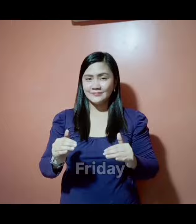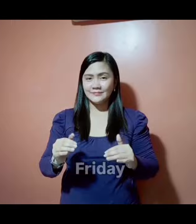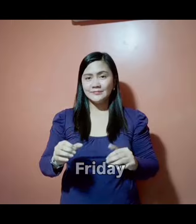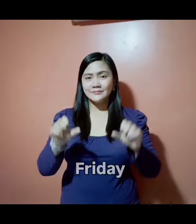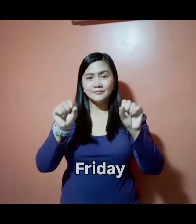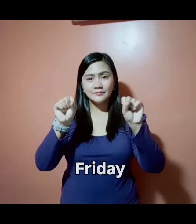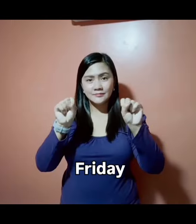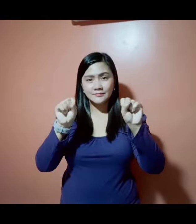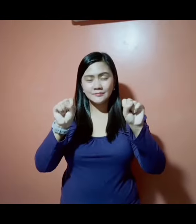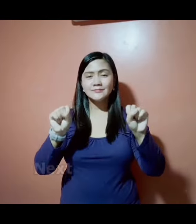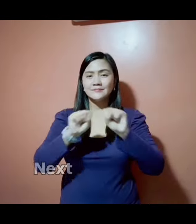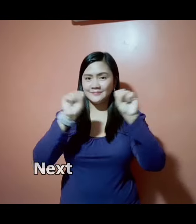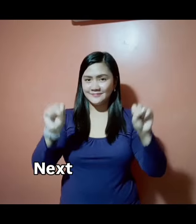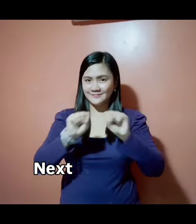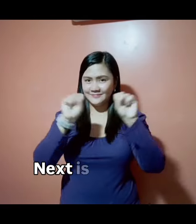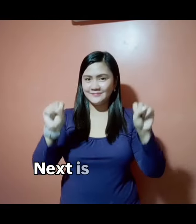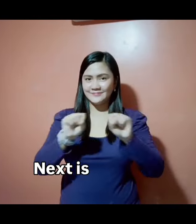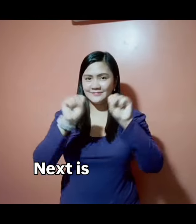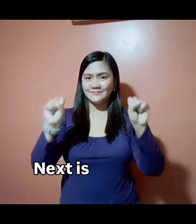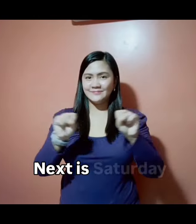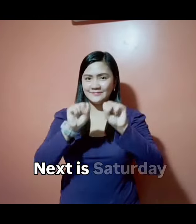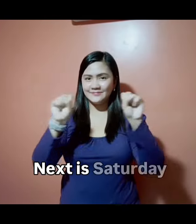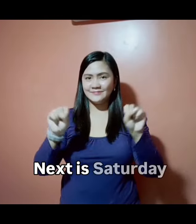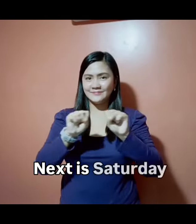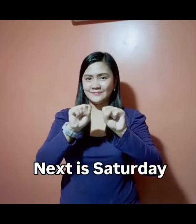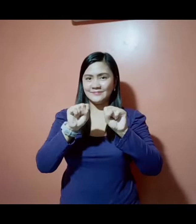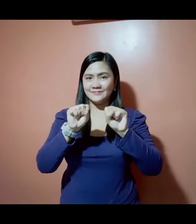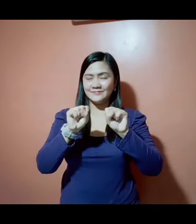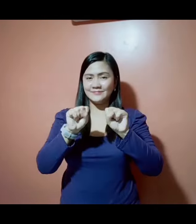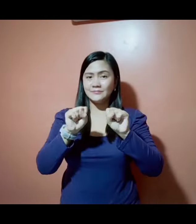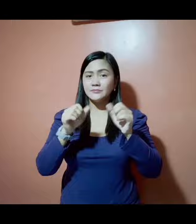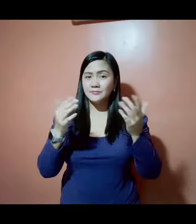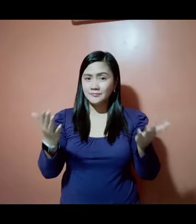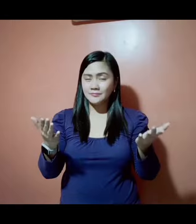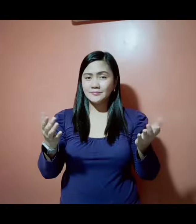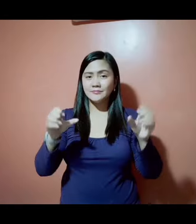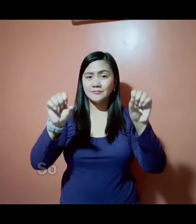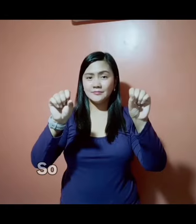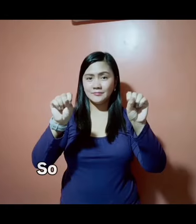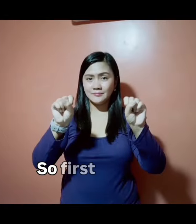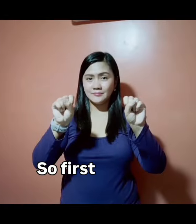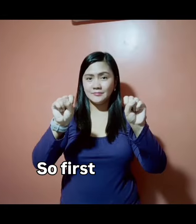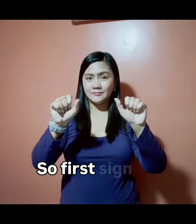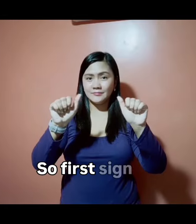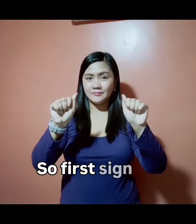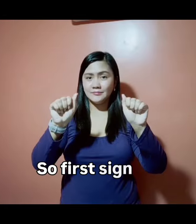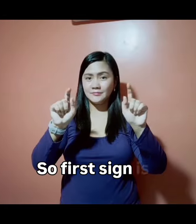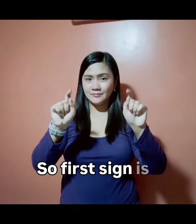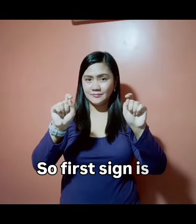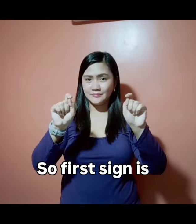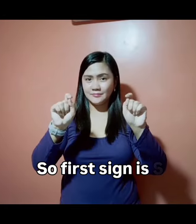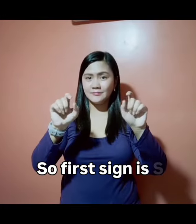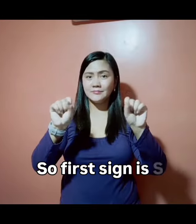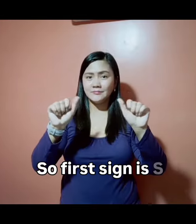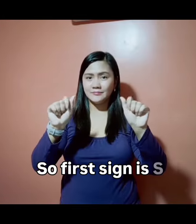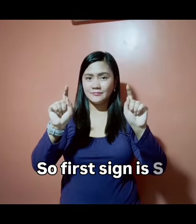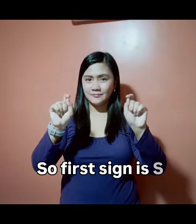Friday. Next is Saturday. So first sign is